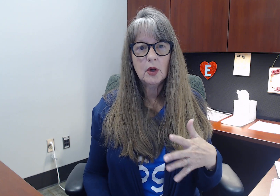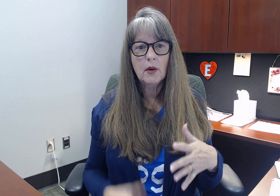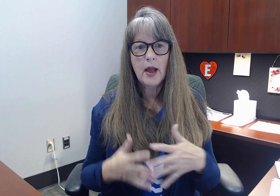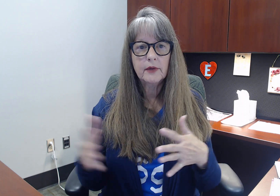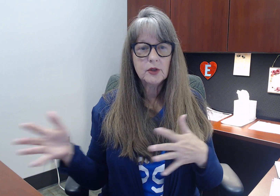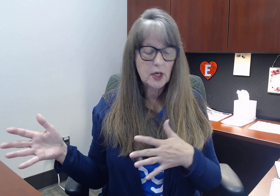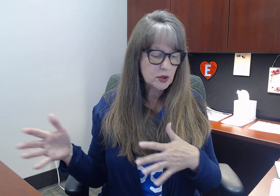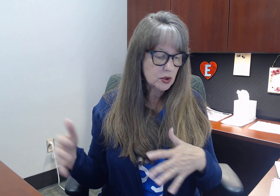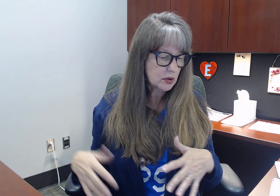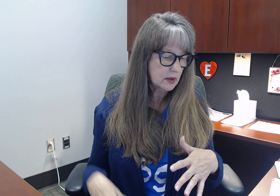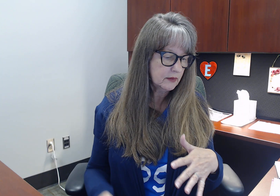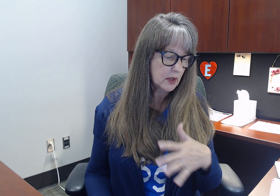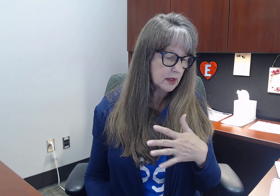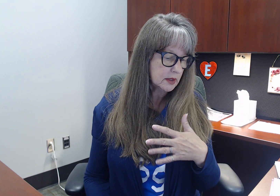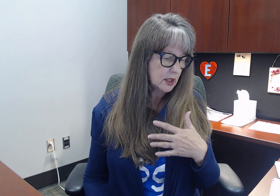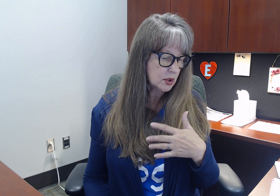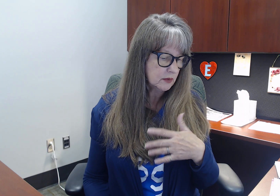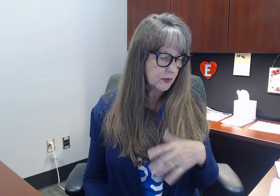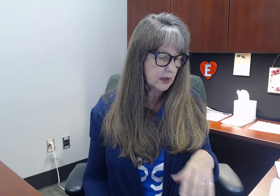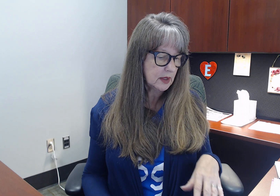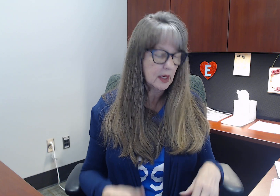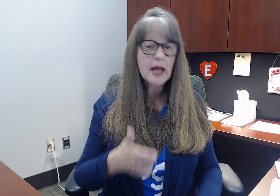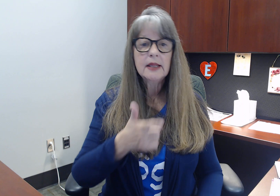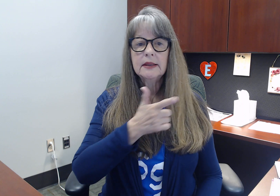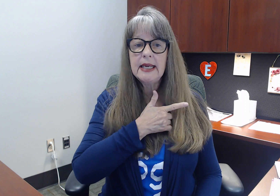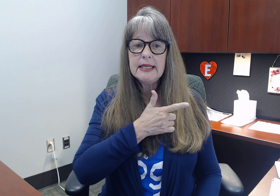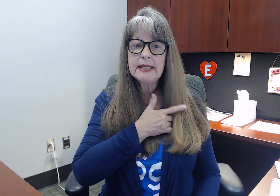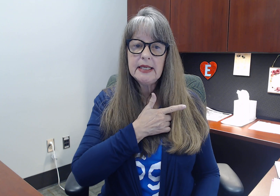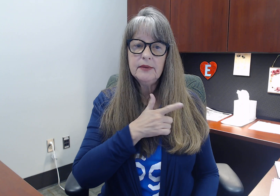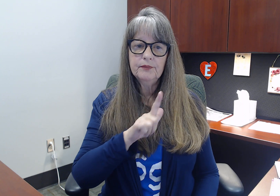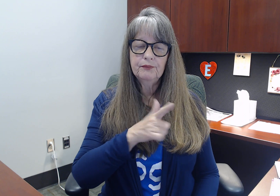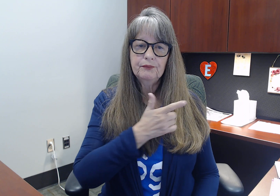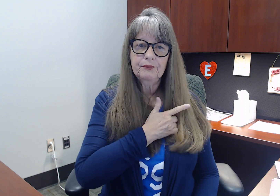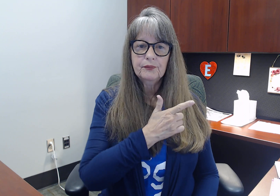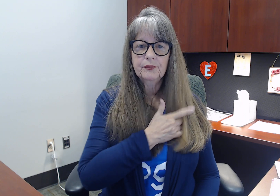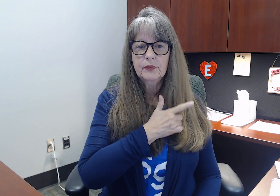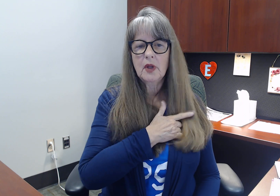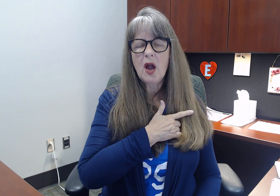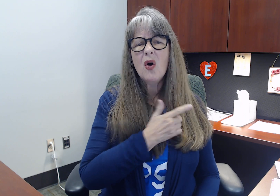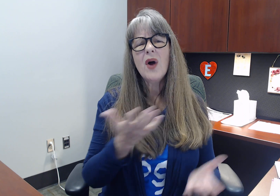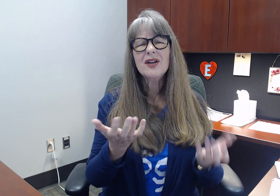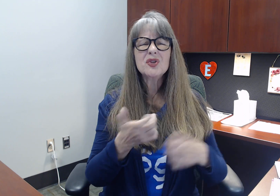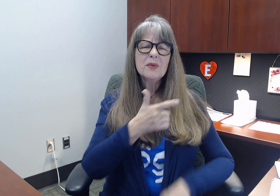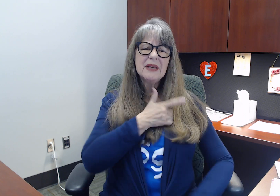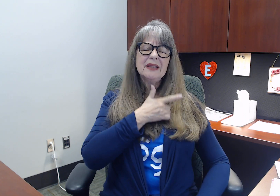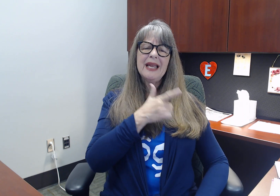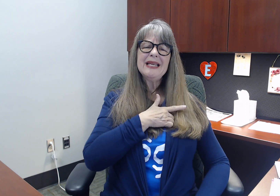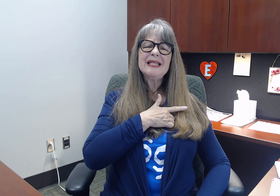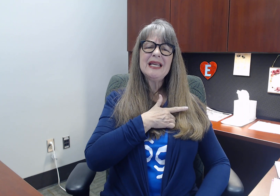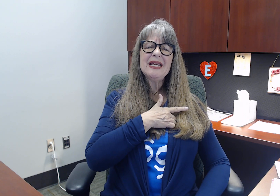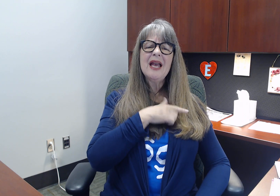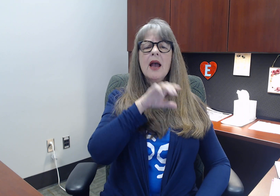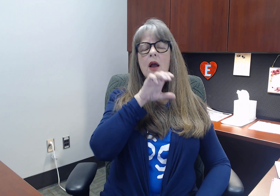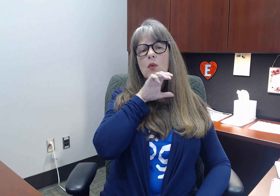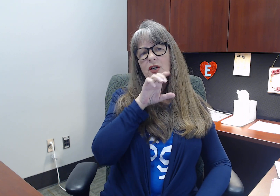have a change the connotation for anything. Lazy. Oh, I just want to be lazy and watch